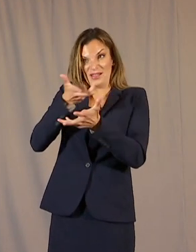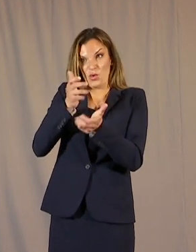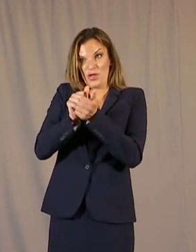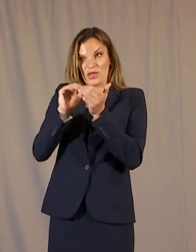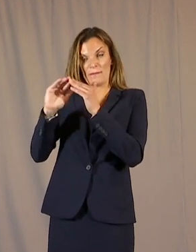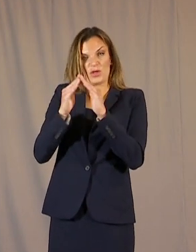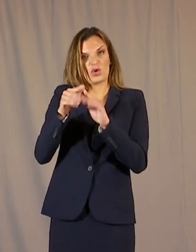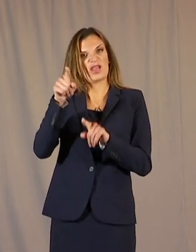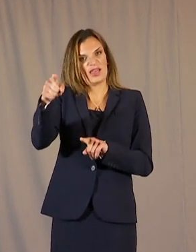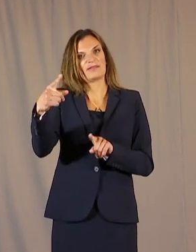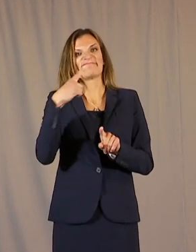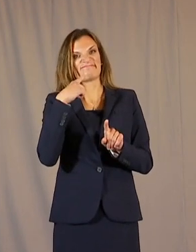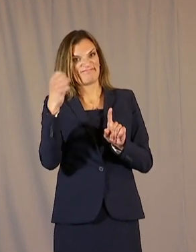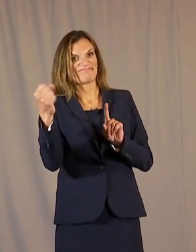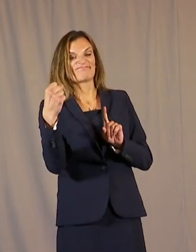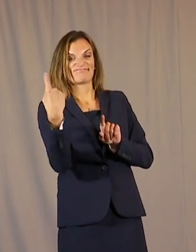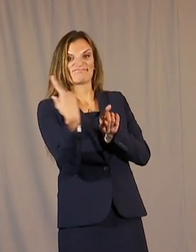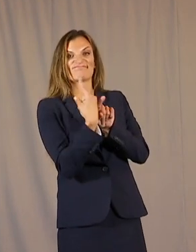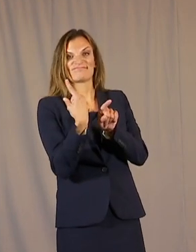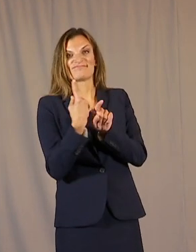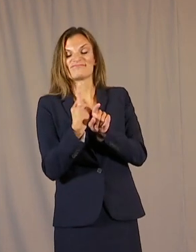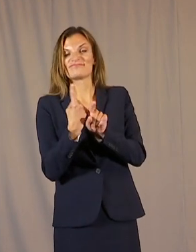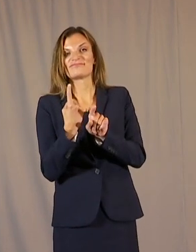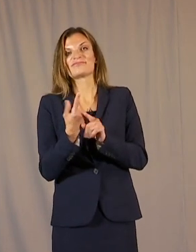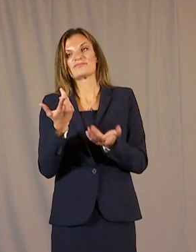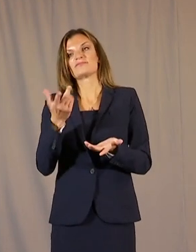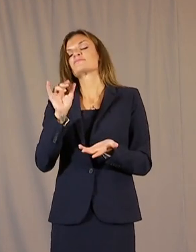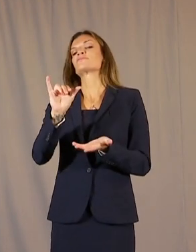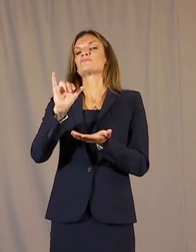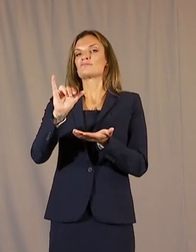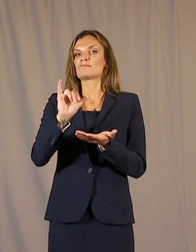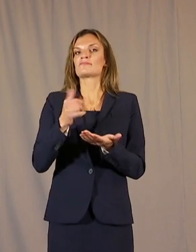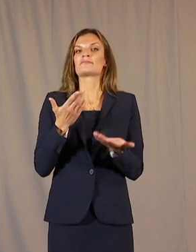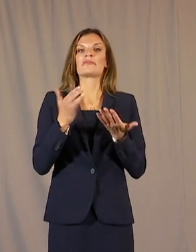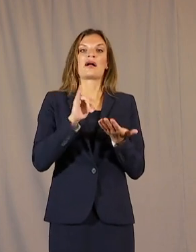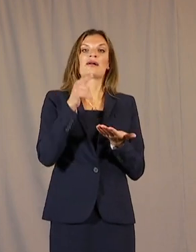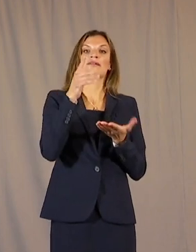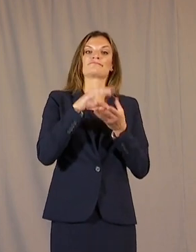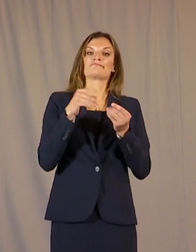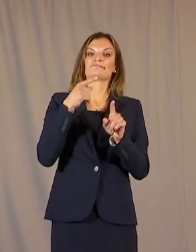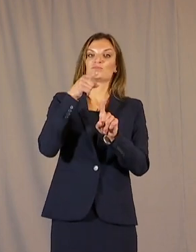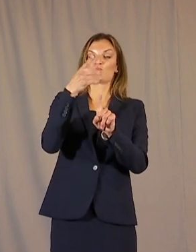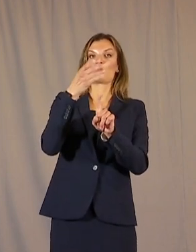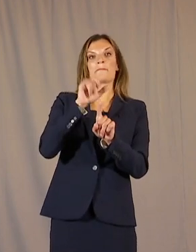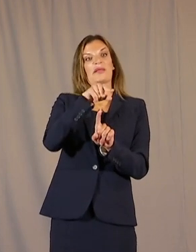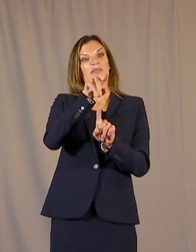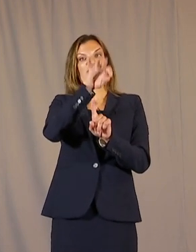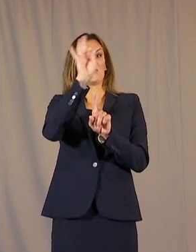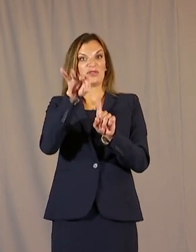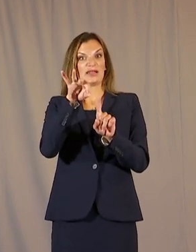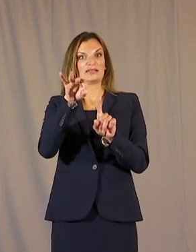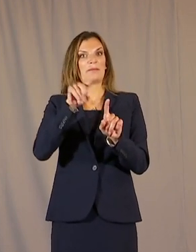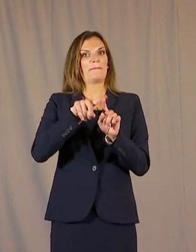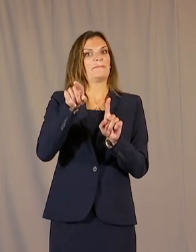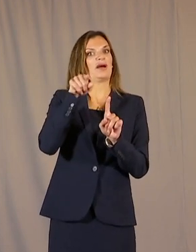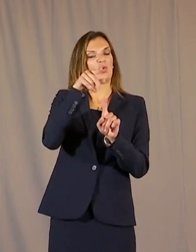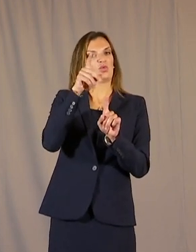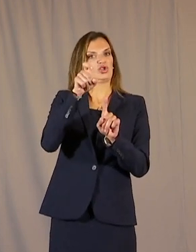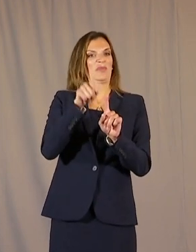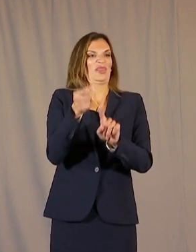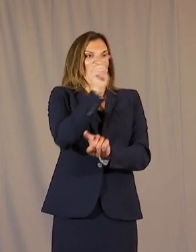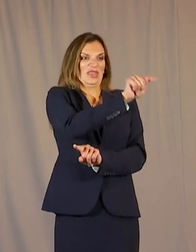yes. It could even be, okay, you said you wanted to be here in Flint, but you really should be on this side of the street in Flint, and it should be with